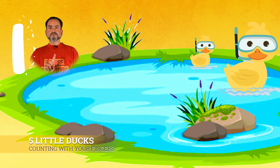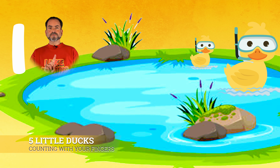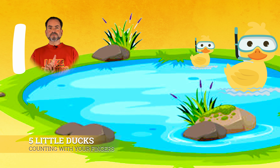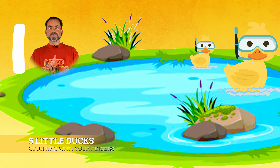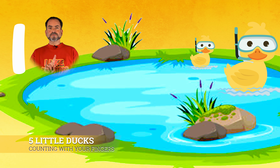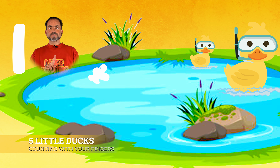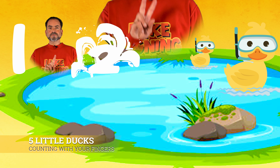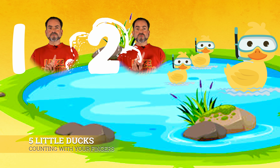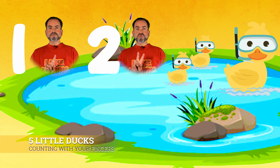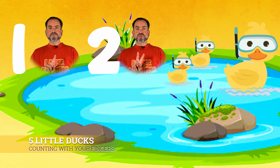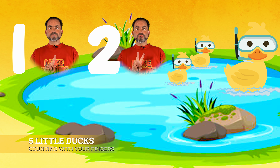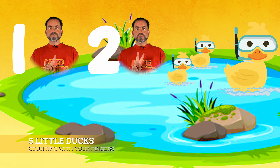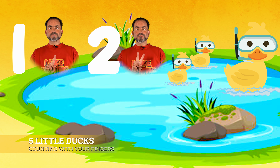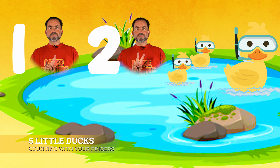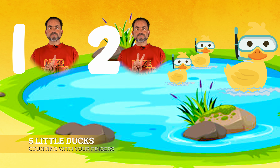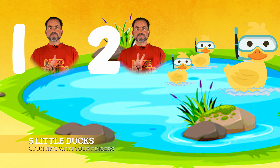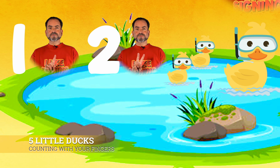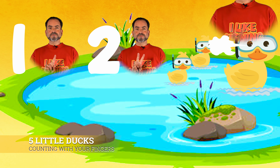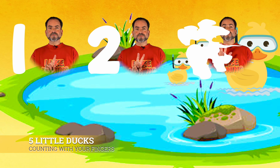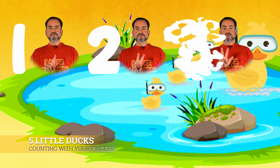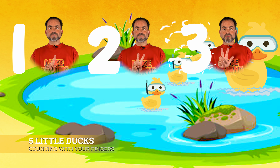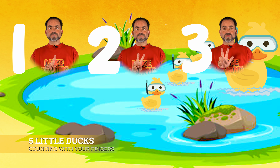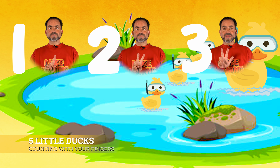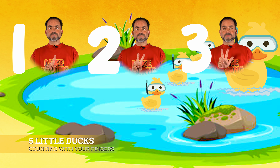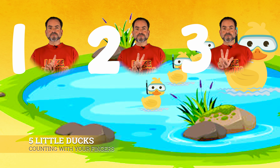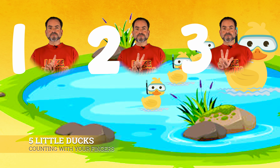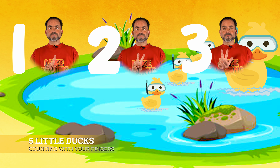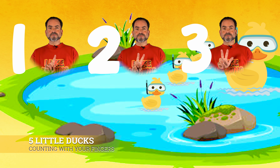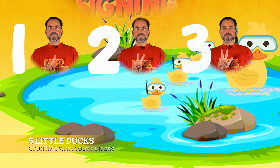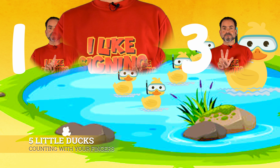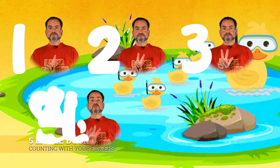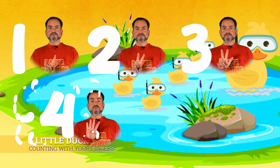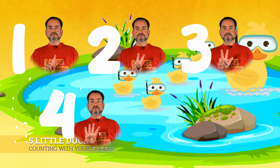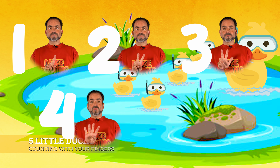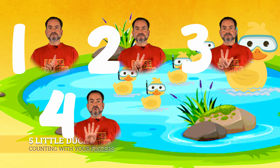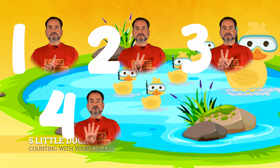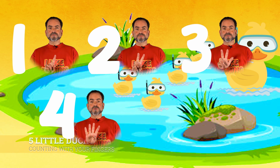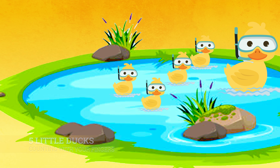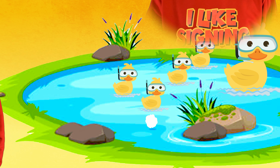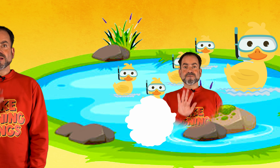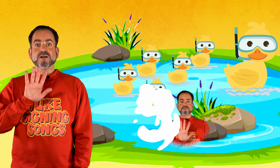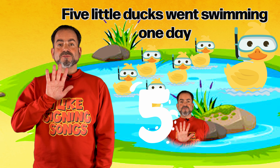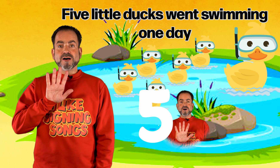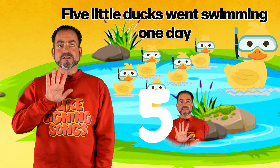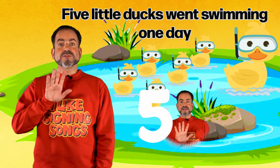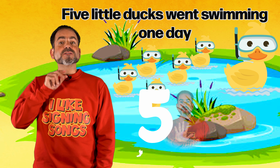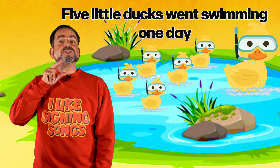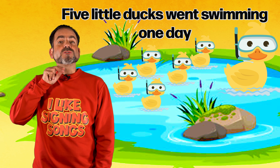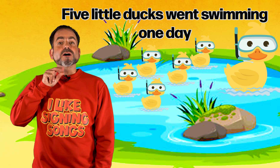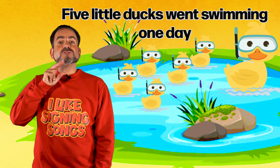One, two, three, four, five little ducks